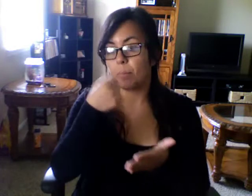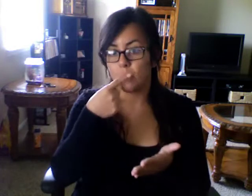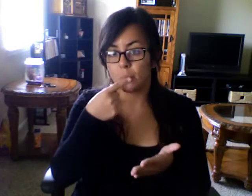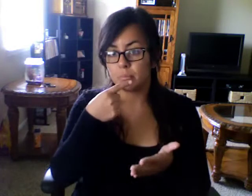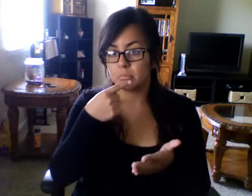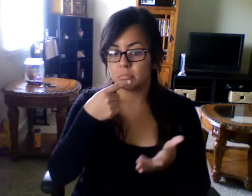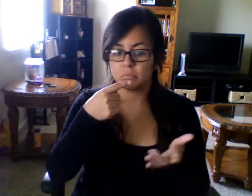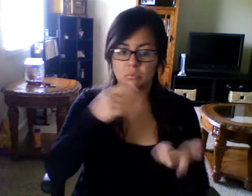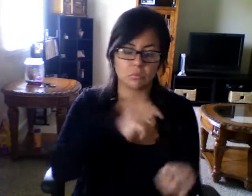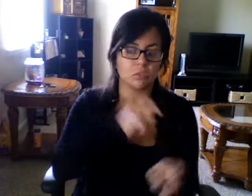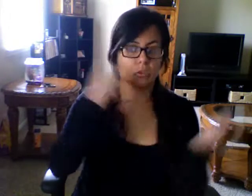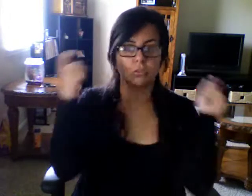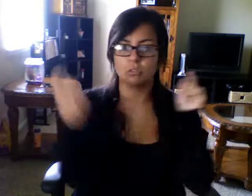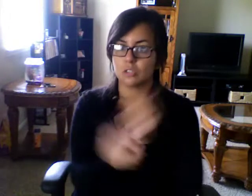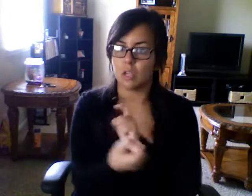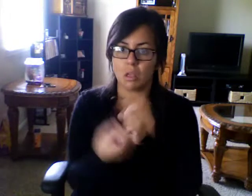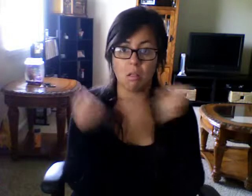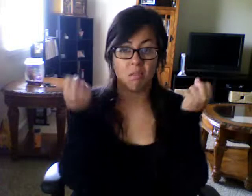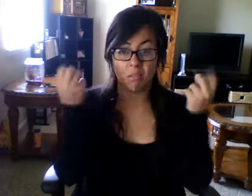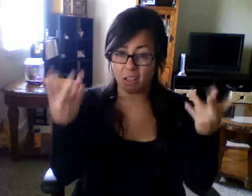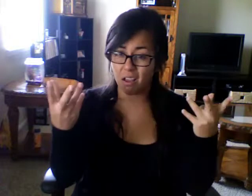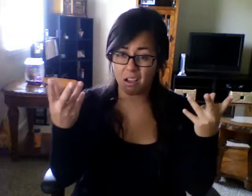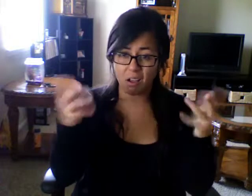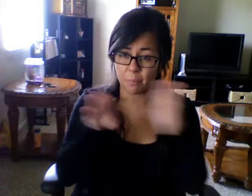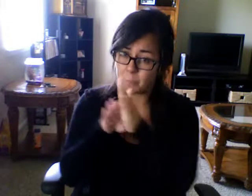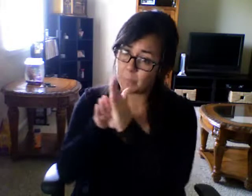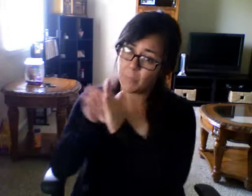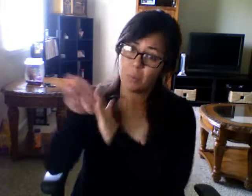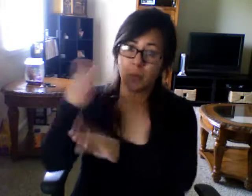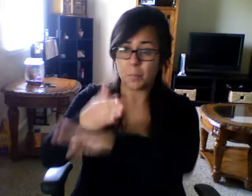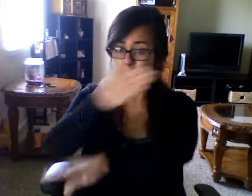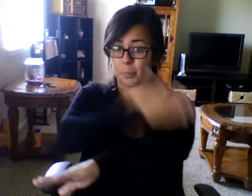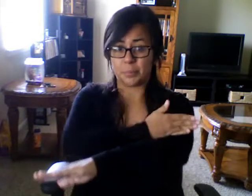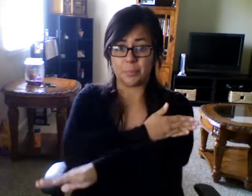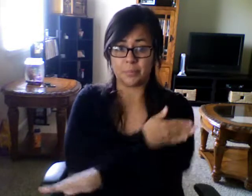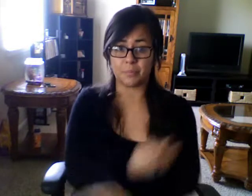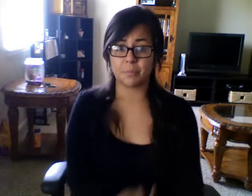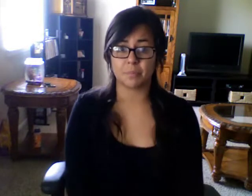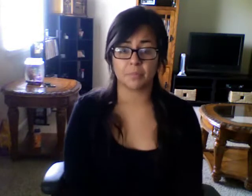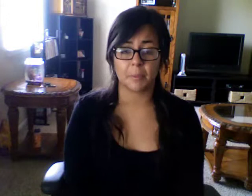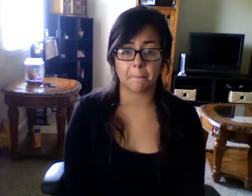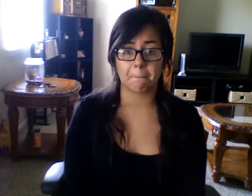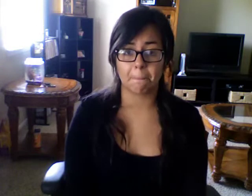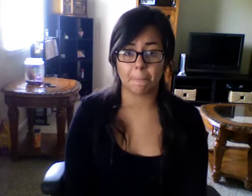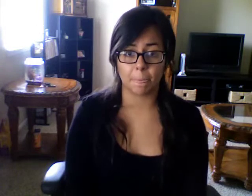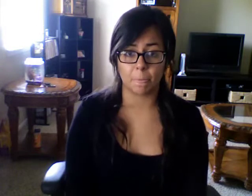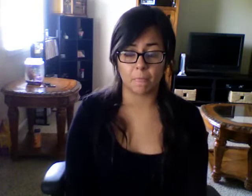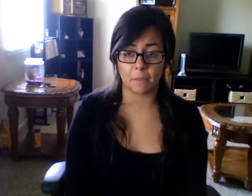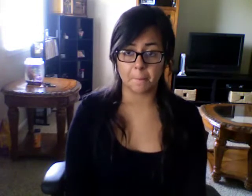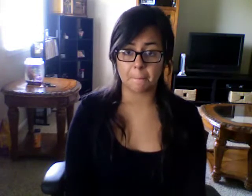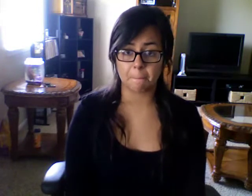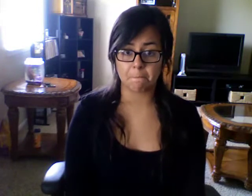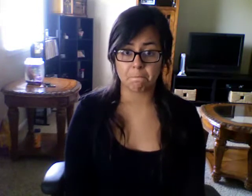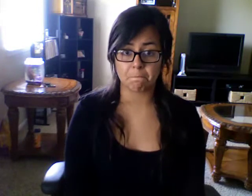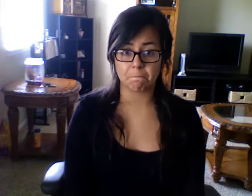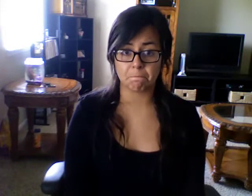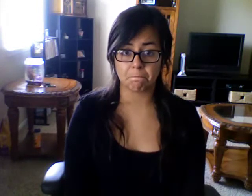fat has memory. Nicely, we'll demonstrate that for you. And that in fact this molecule prevents